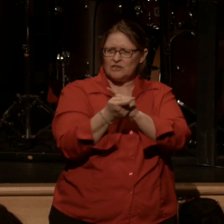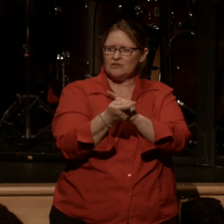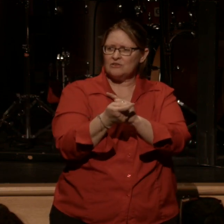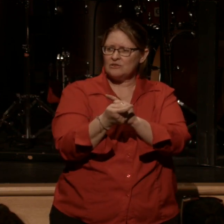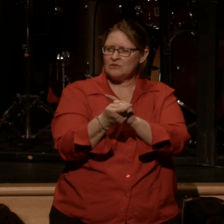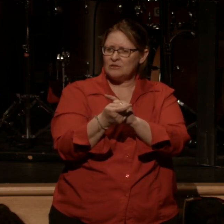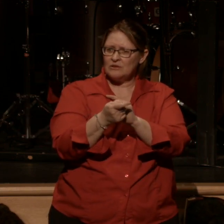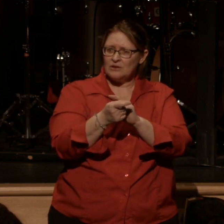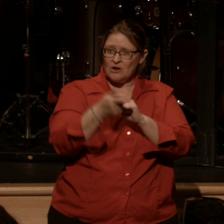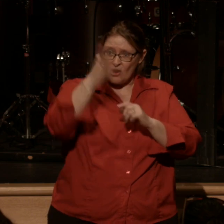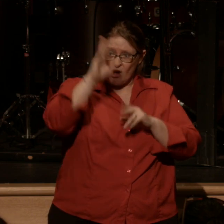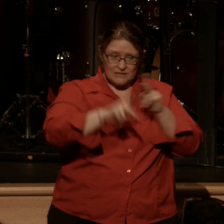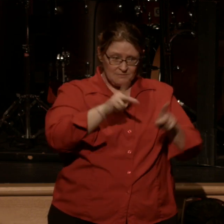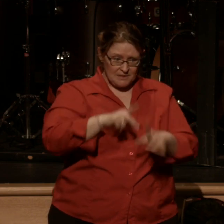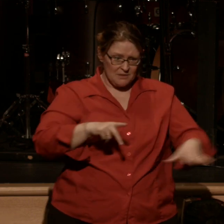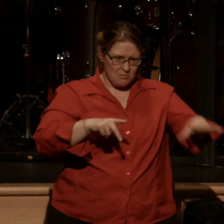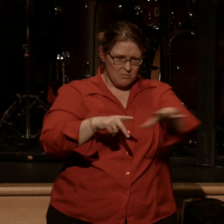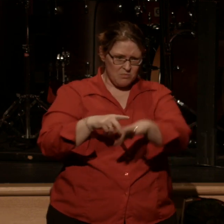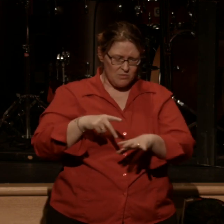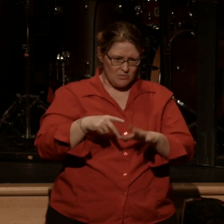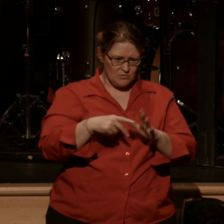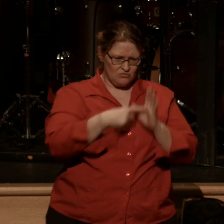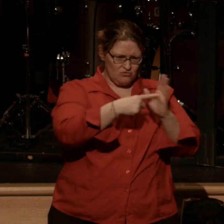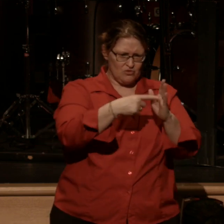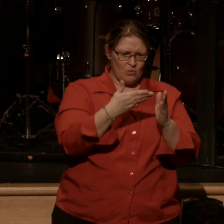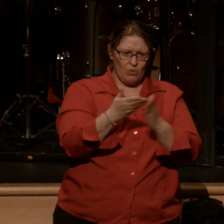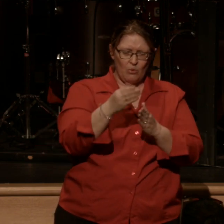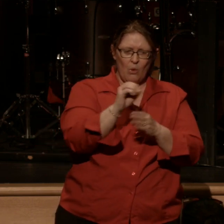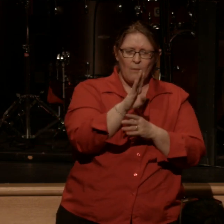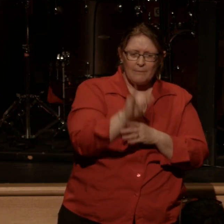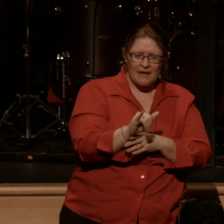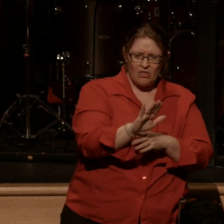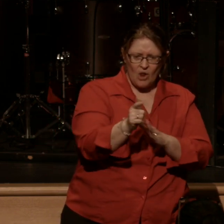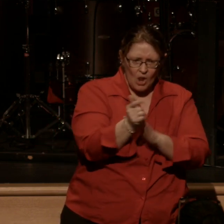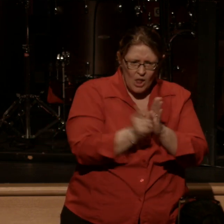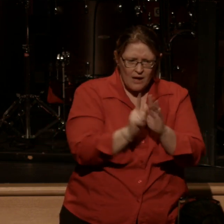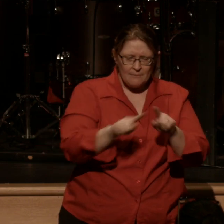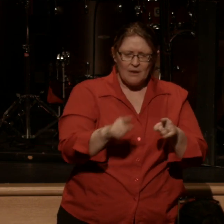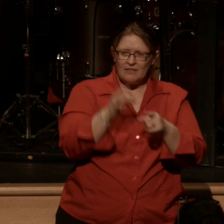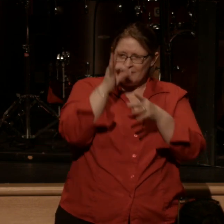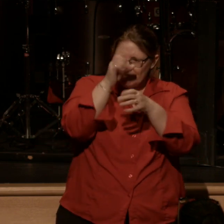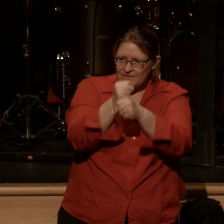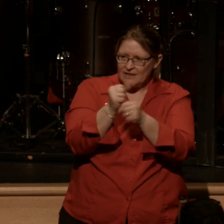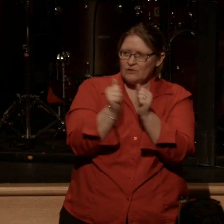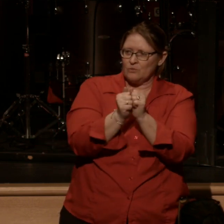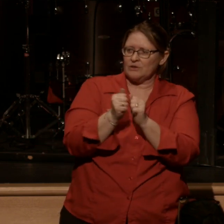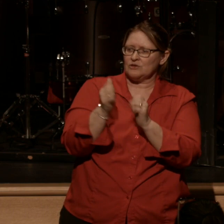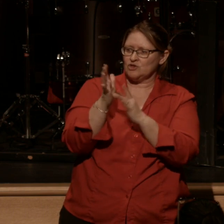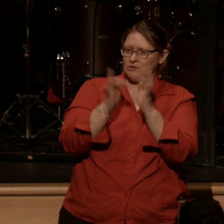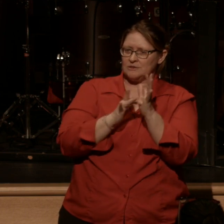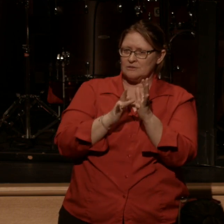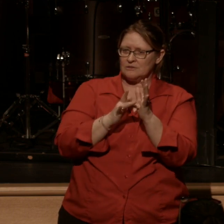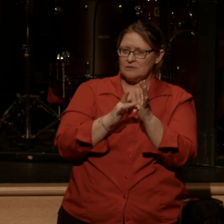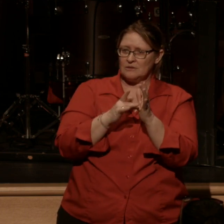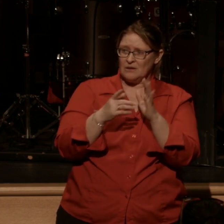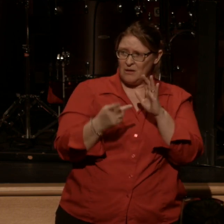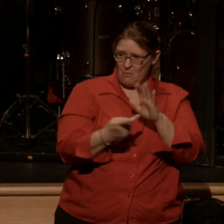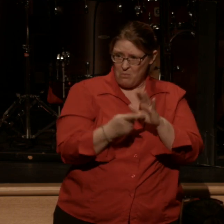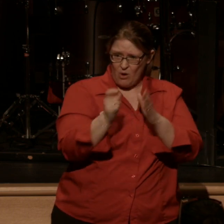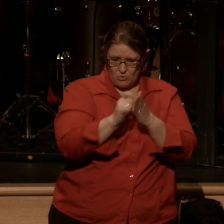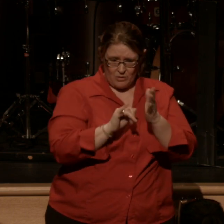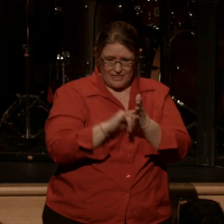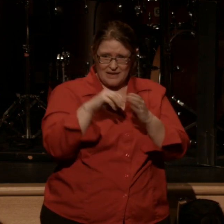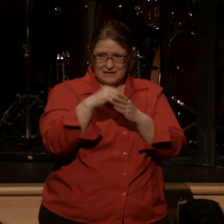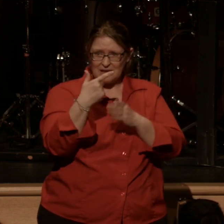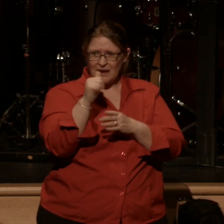People of God are no longer marked by obedience to the law. They're marked by faith in Jesus. In fact, this is what Paul wrote in